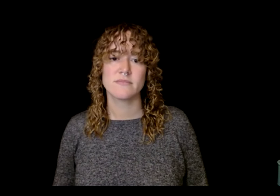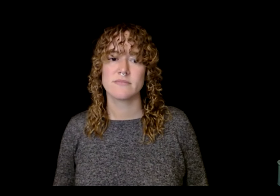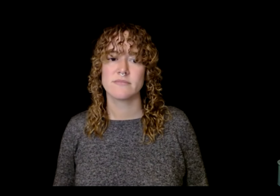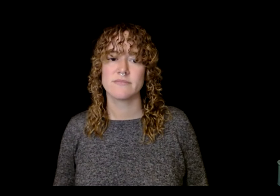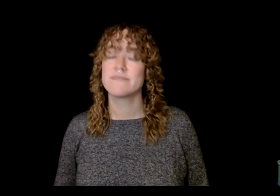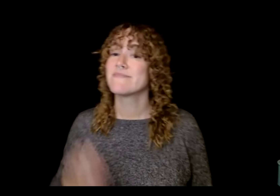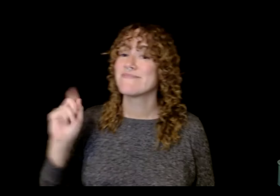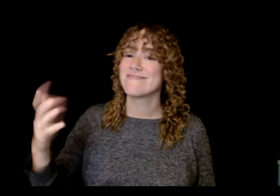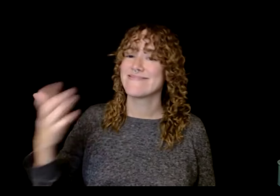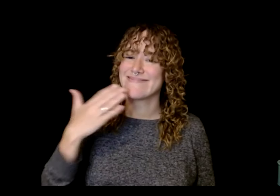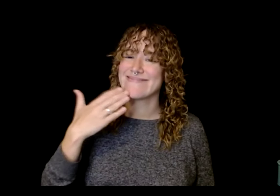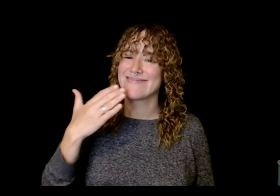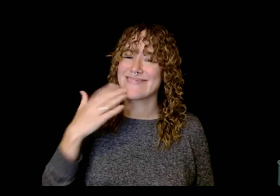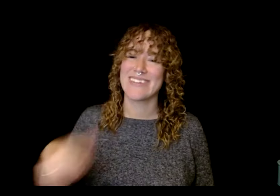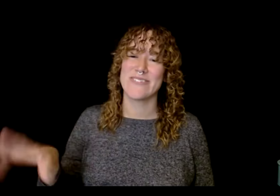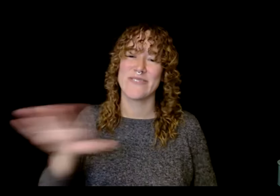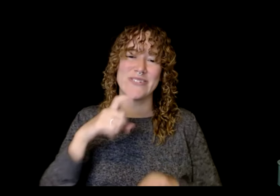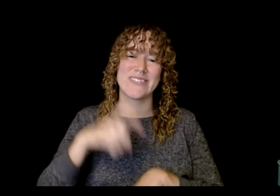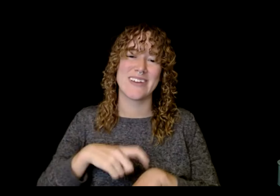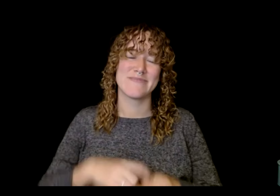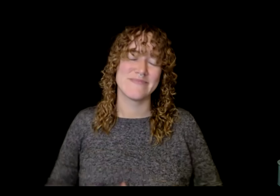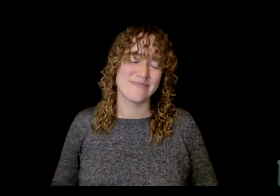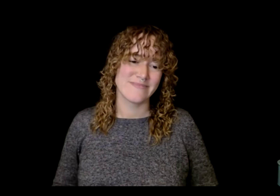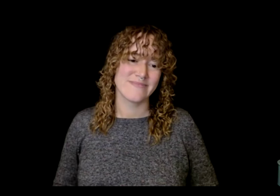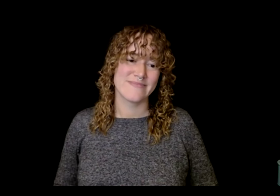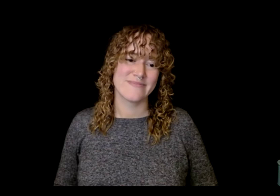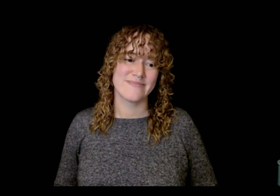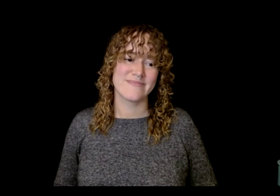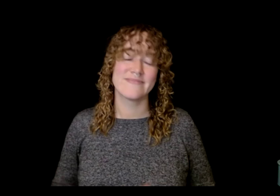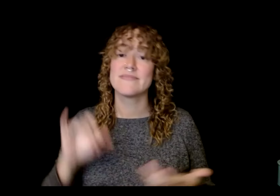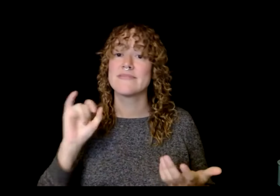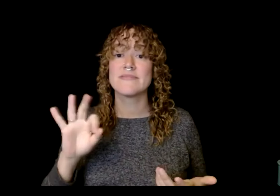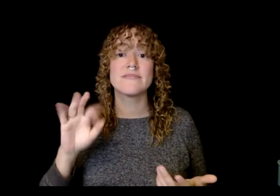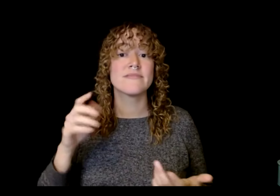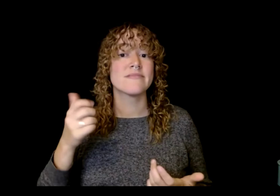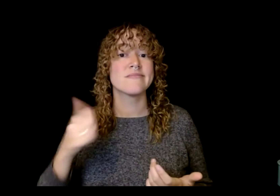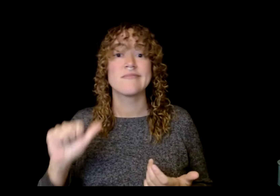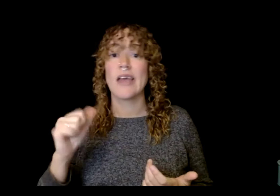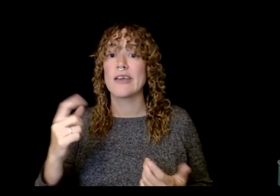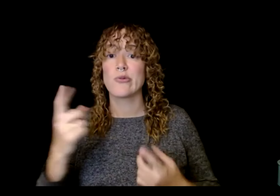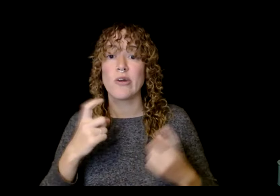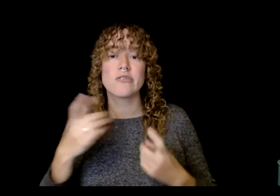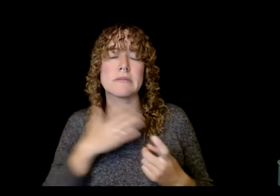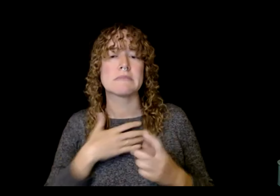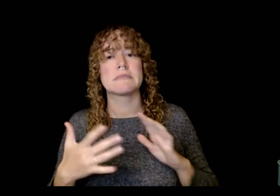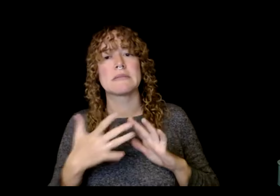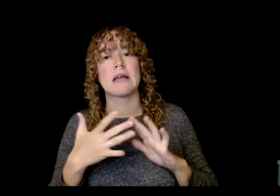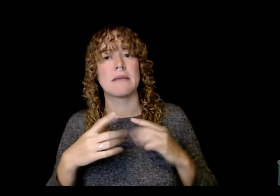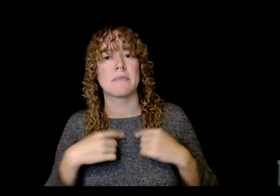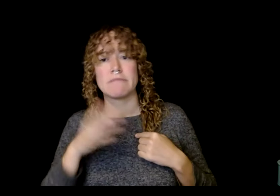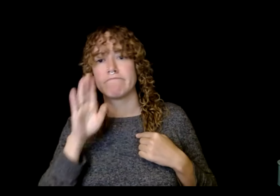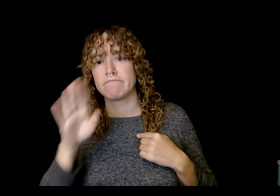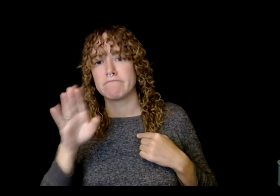Okay, well, thank you all for your time, everyone. As usual, if anyone has any follow-ups, feel free to reach out to me directly